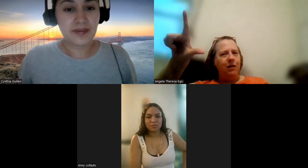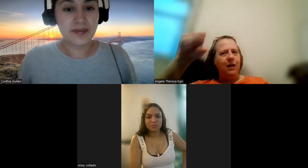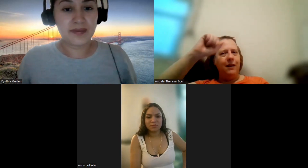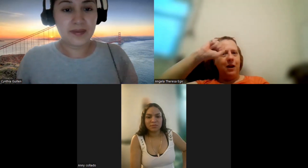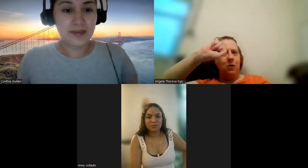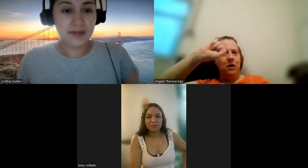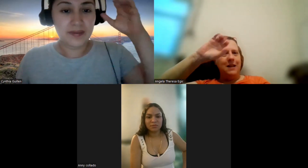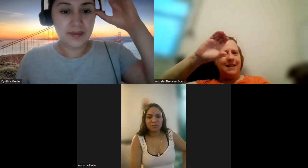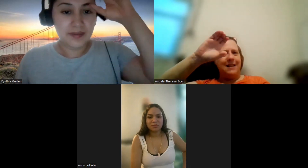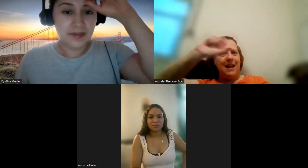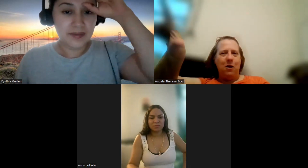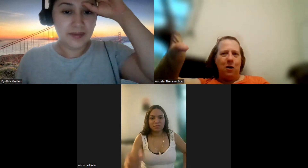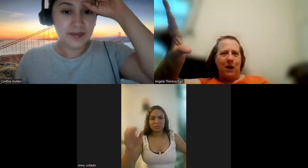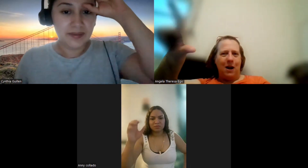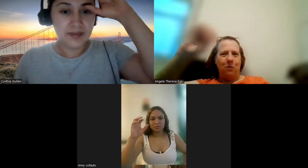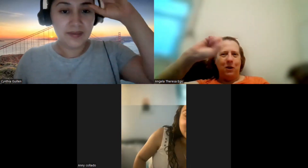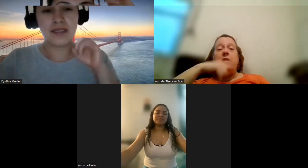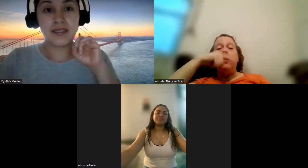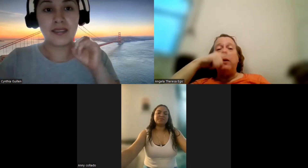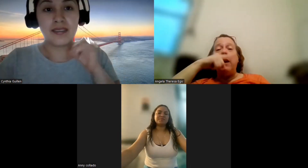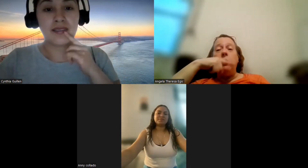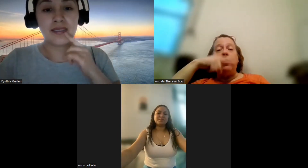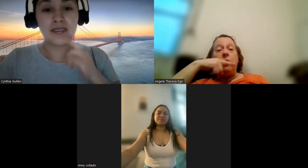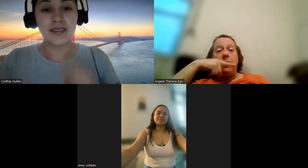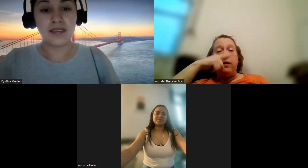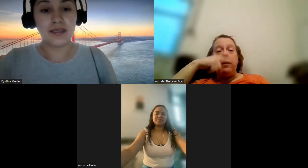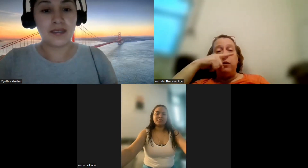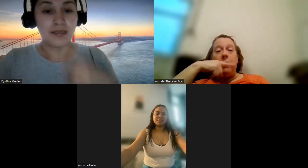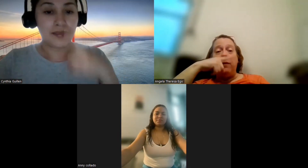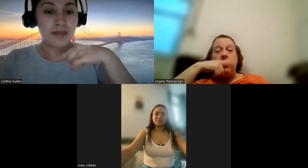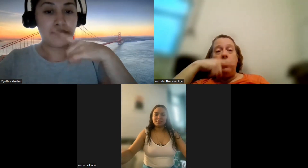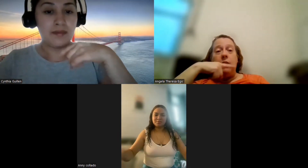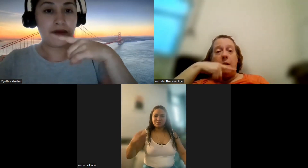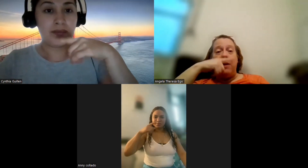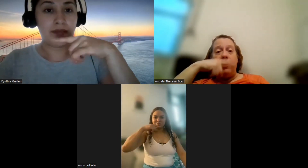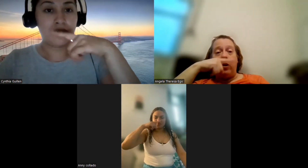cool. They go COOL.